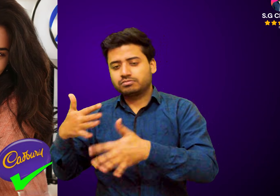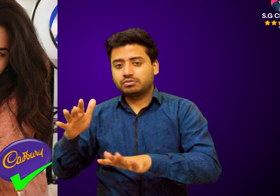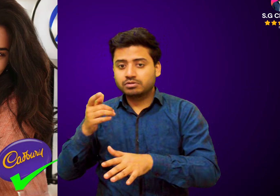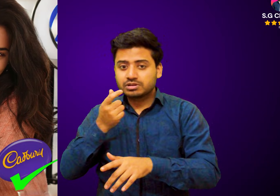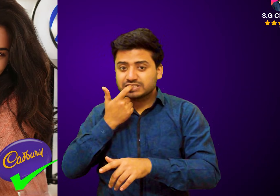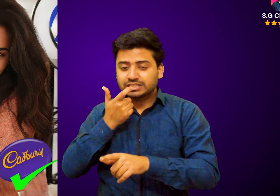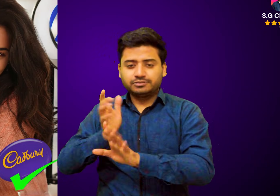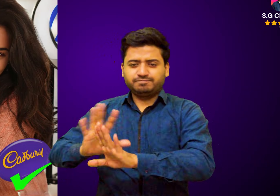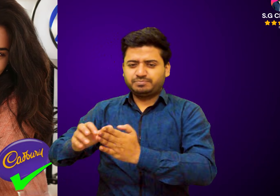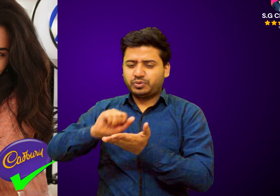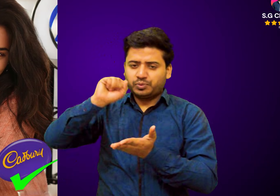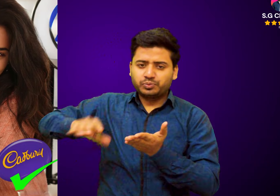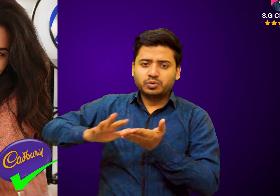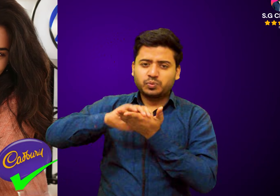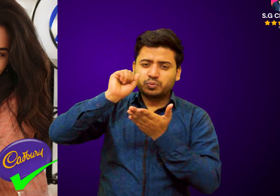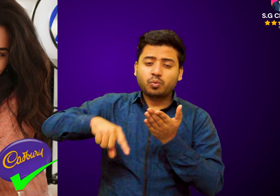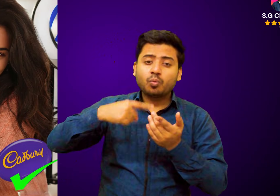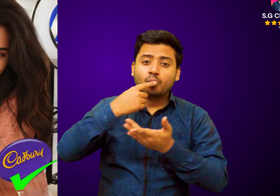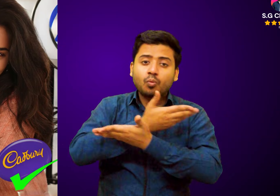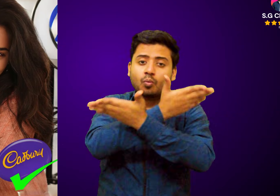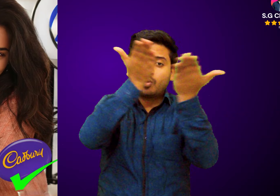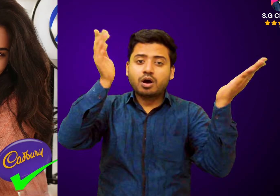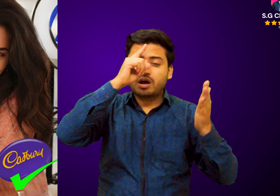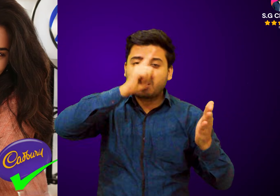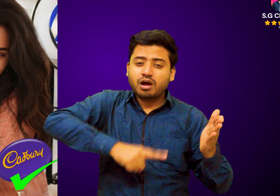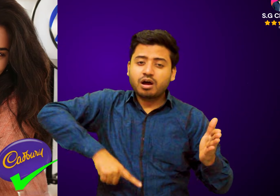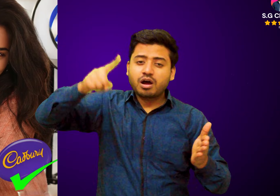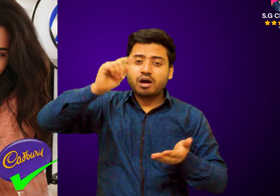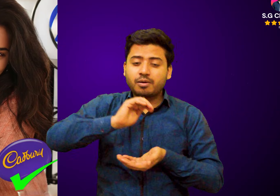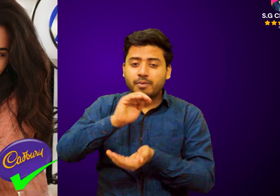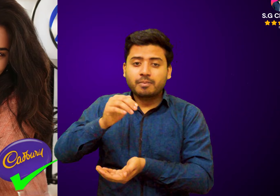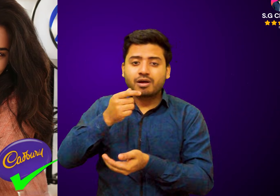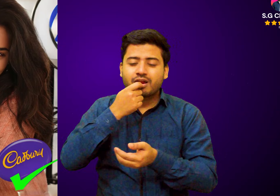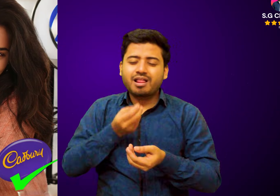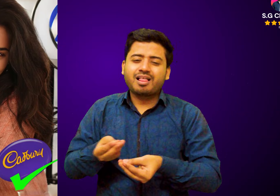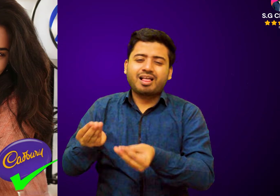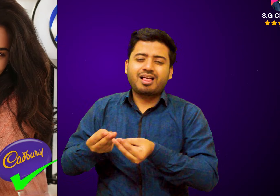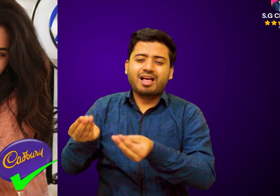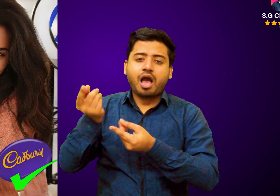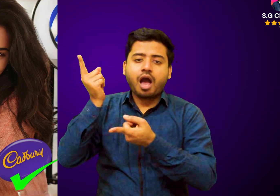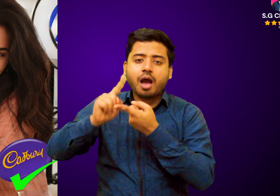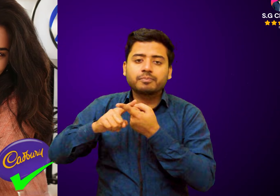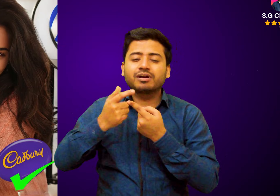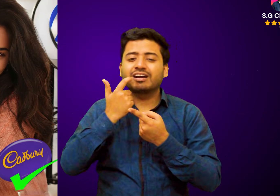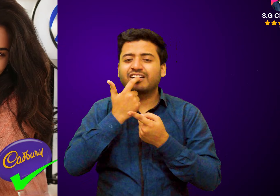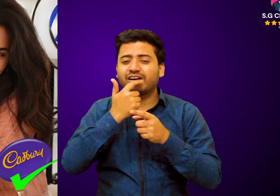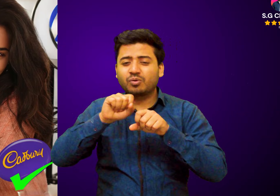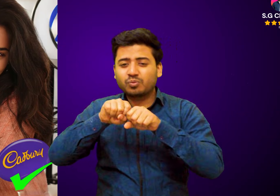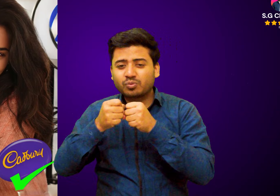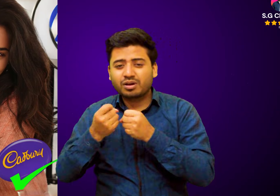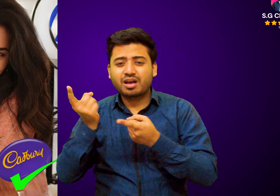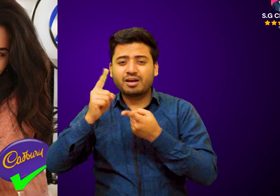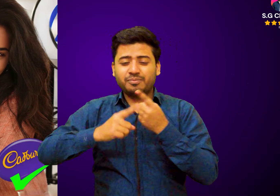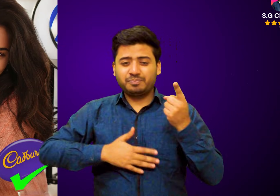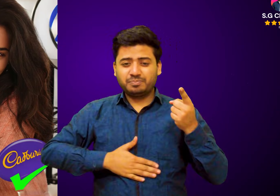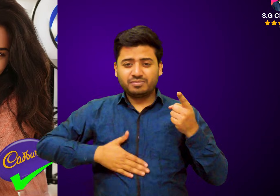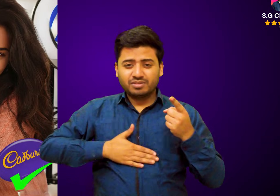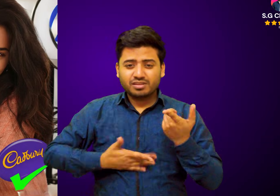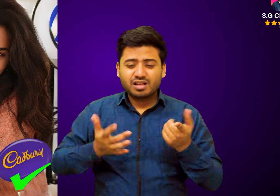right, big brands like Cadbury Dairy Milk often change recipes globally. The Indian version uses milk powder and vegetable fats, like